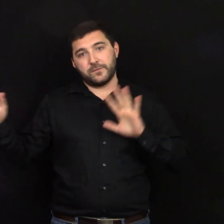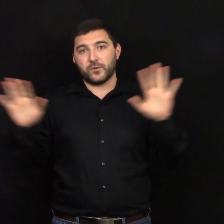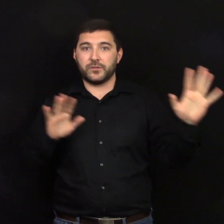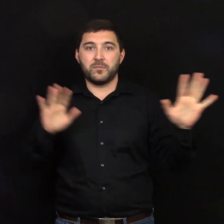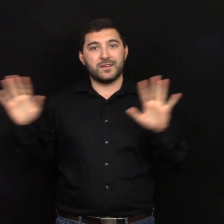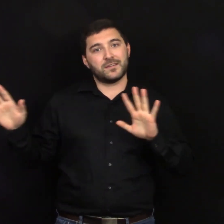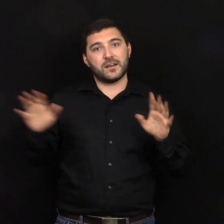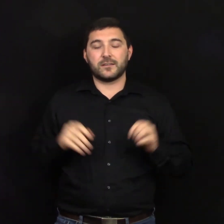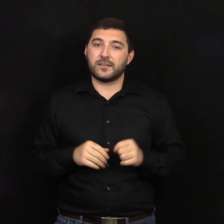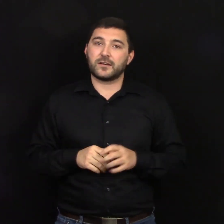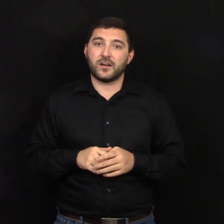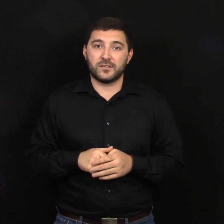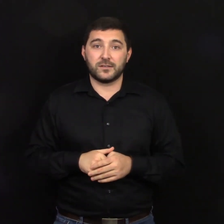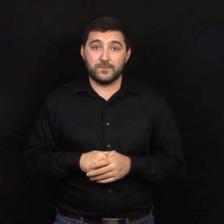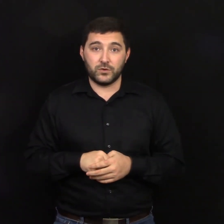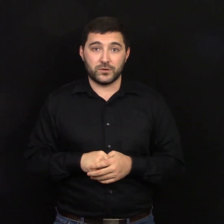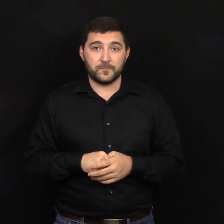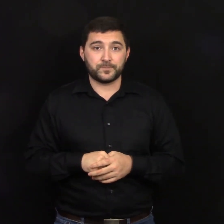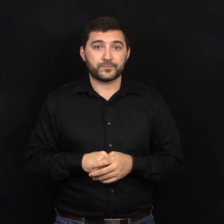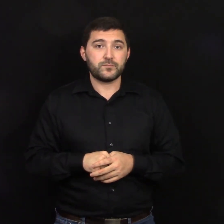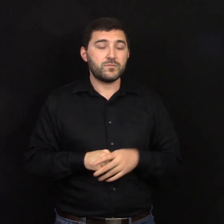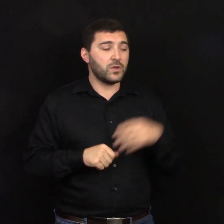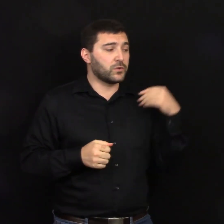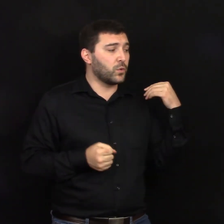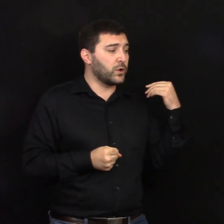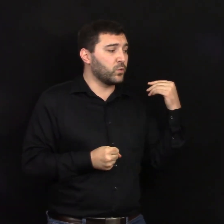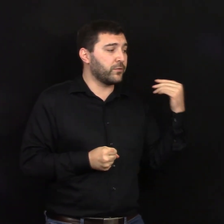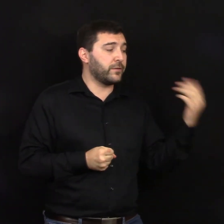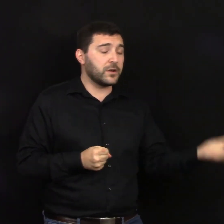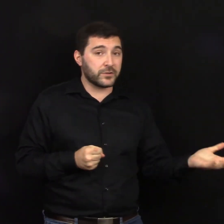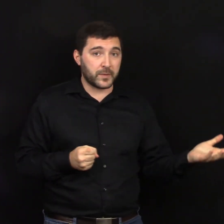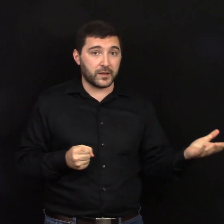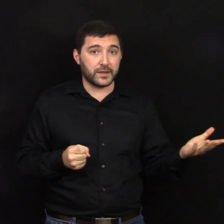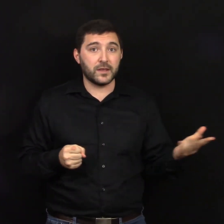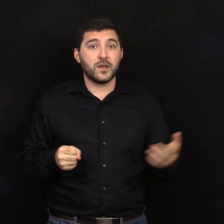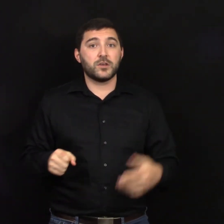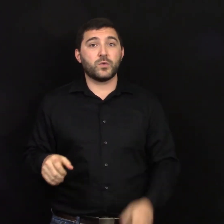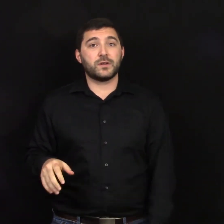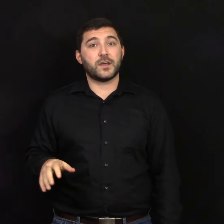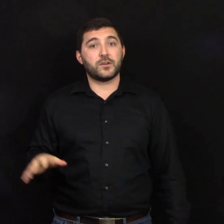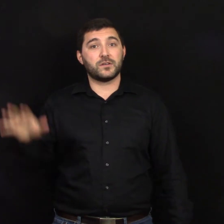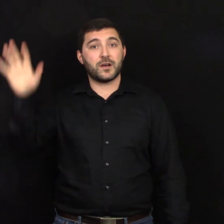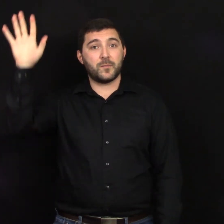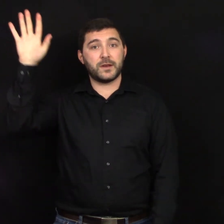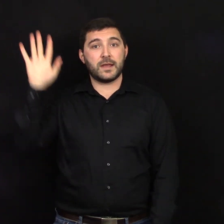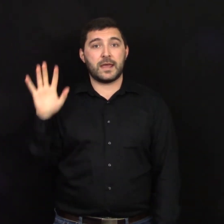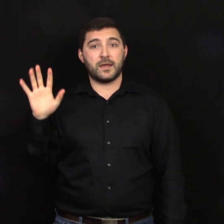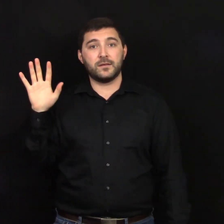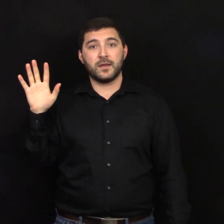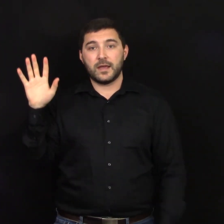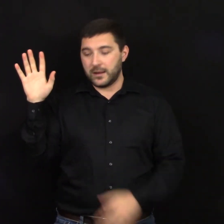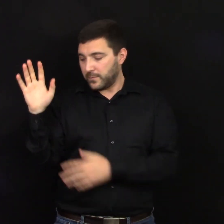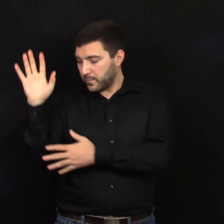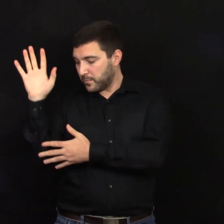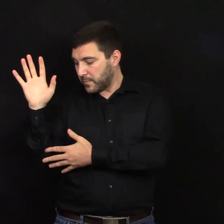forth mid-signing because that causes confusion. So when we're fingerspelling, you want to take your dominant hand and make sure